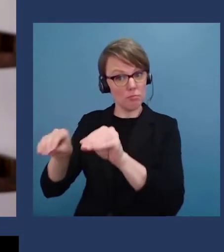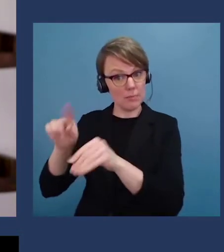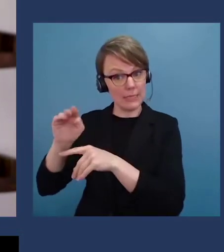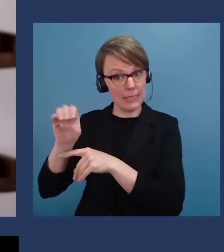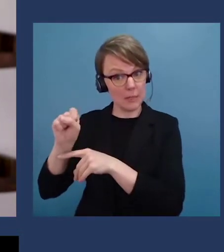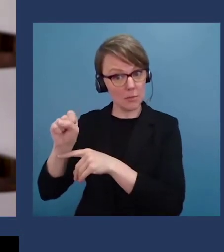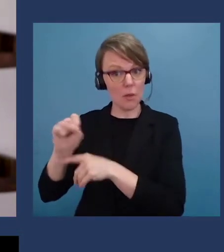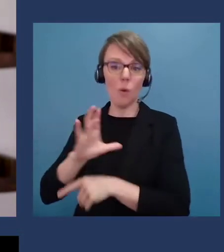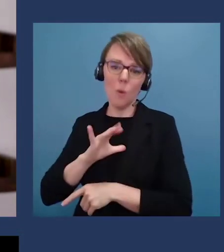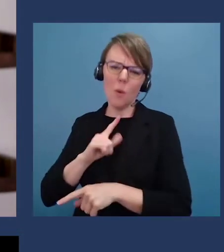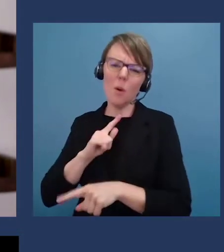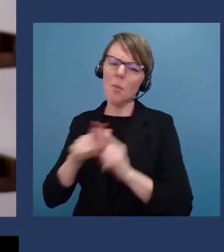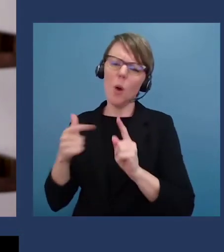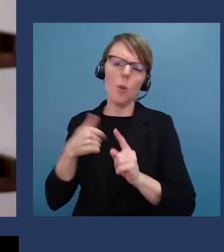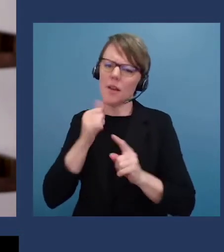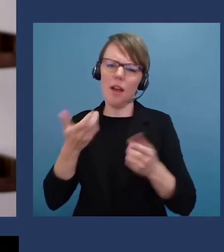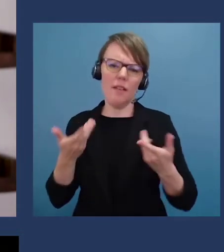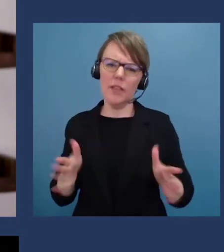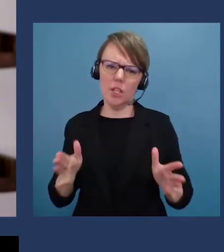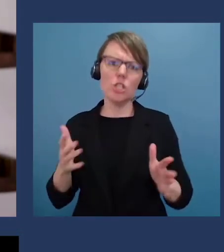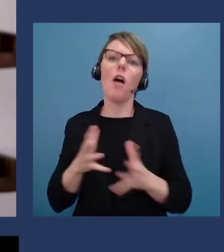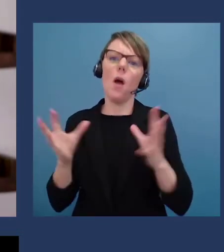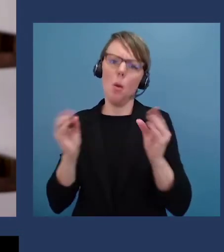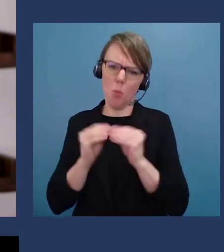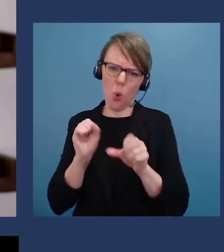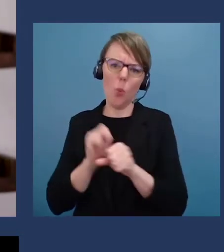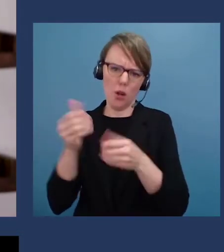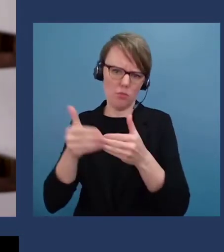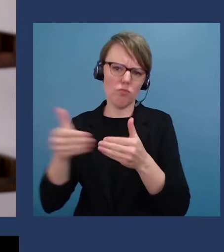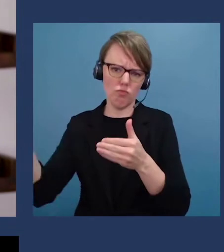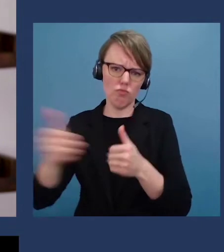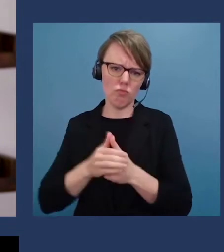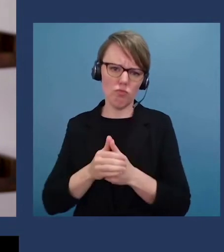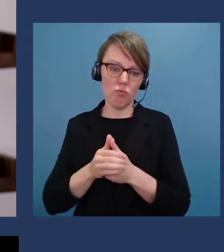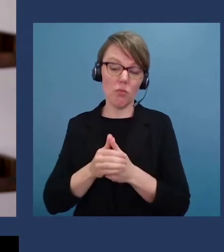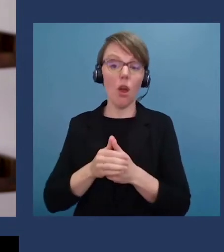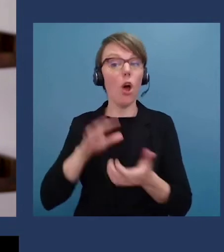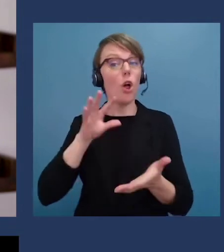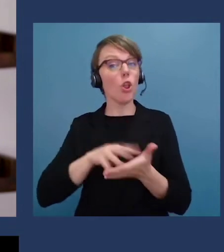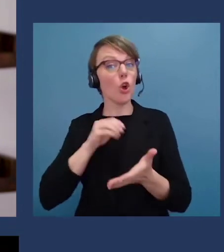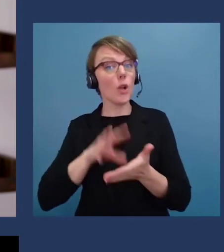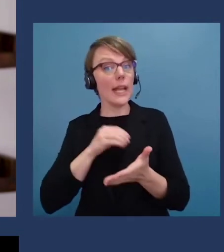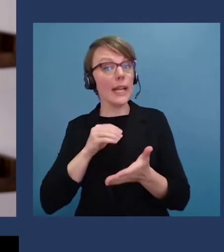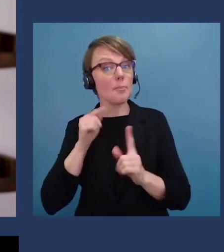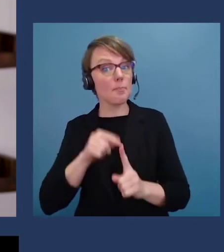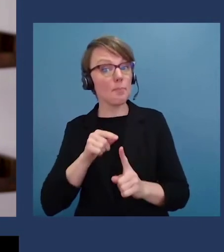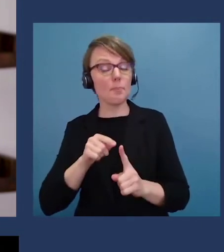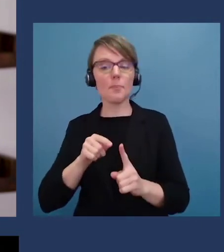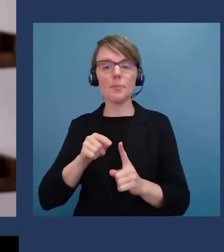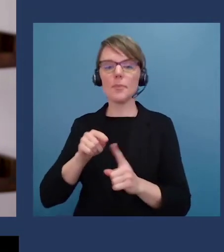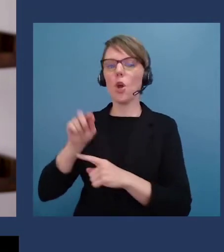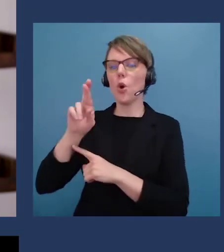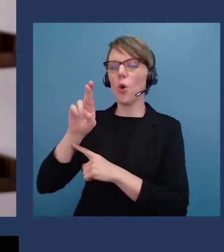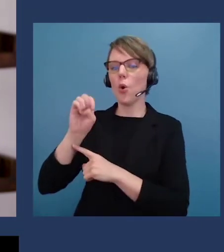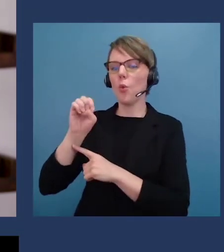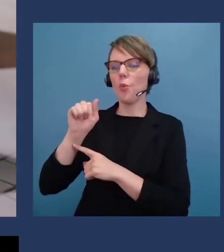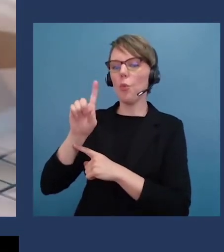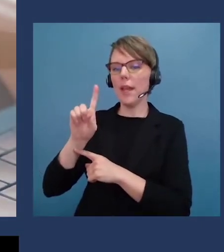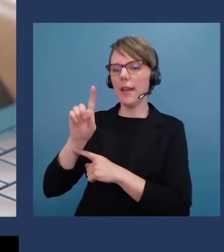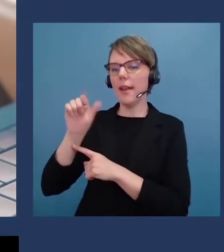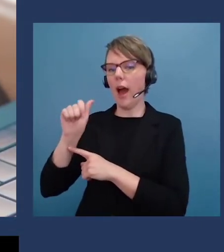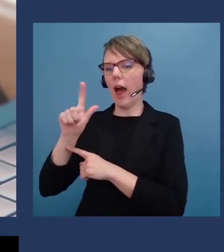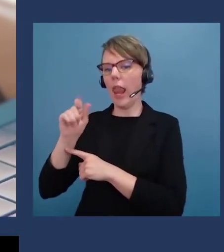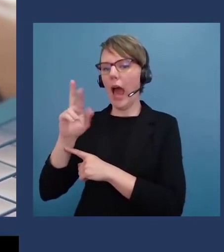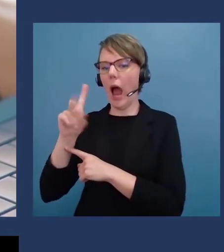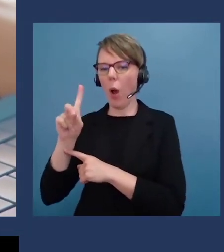So, for example, anything that we can do to keep vulnerable populations, many people with disabilities, in many cases, are